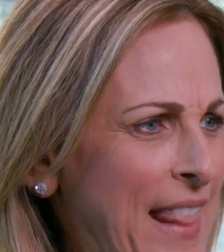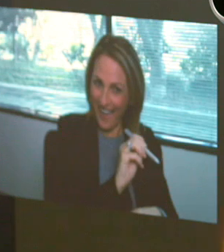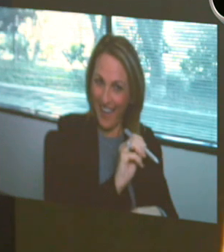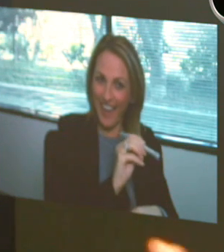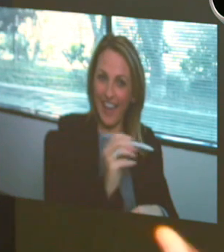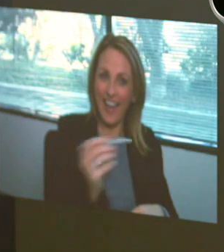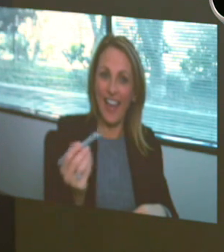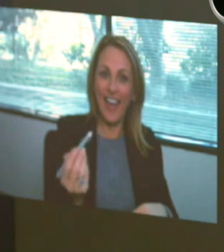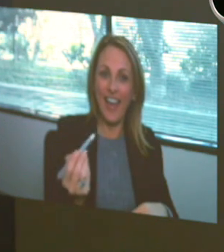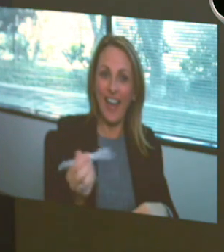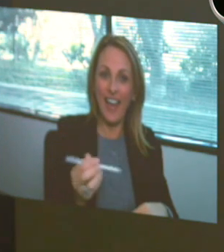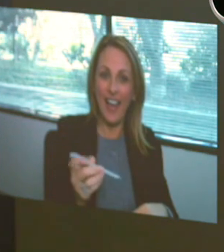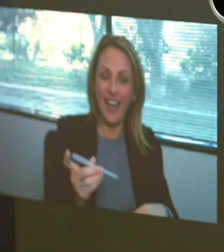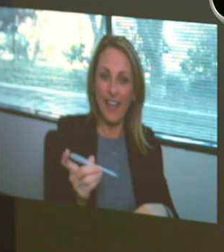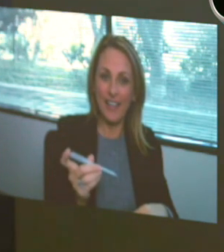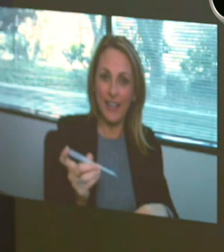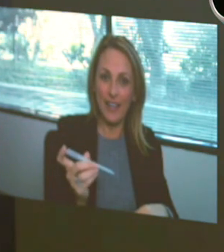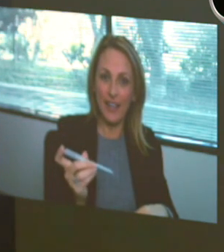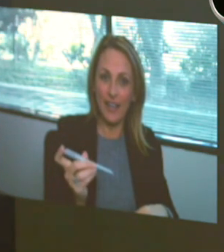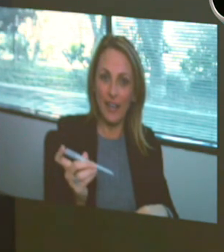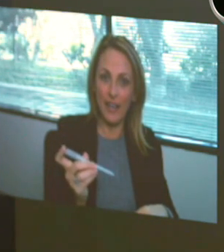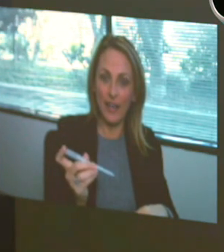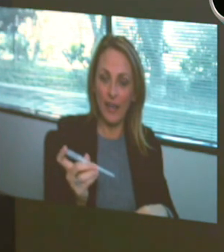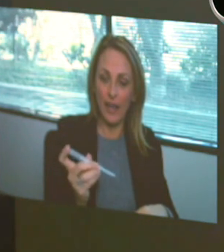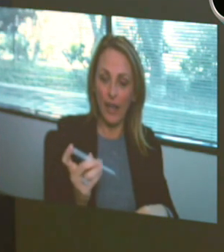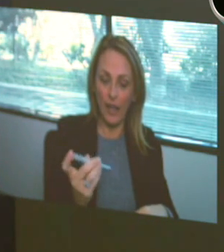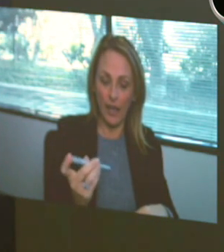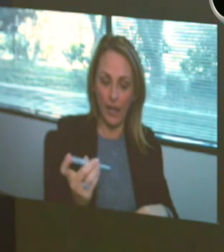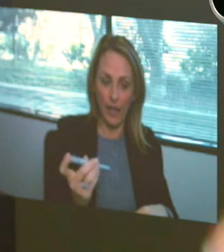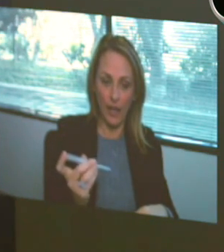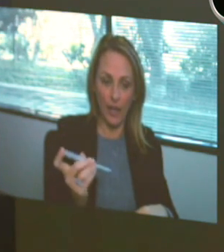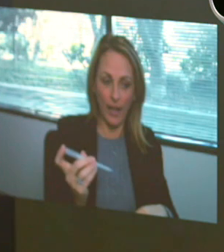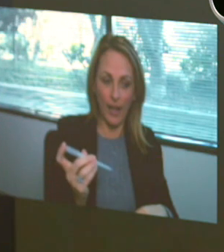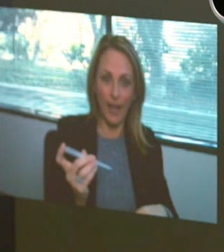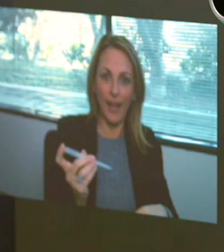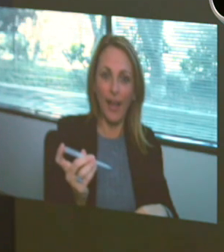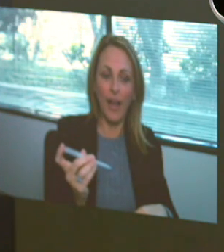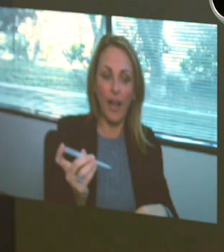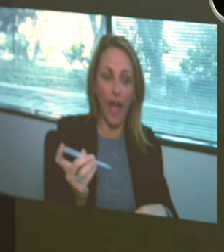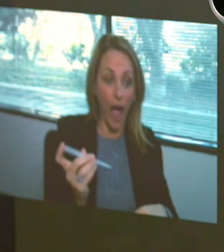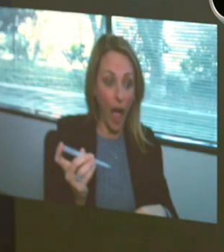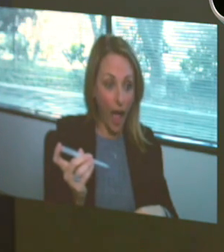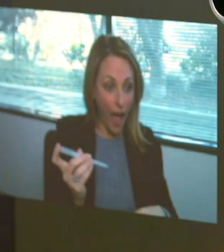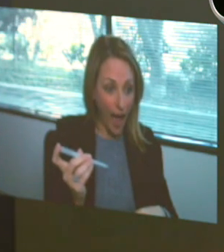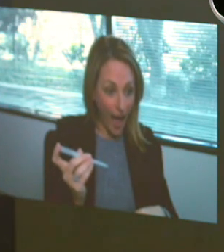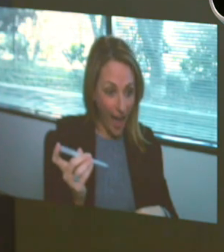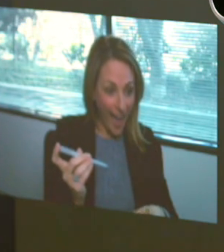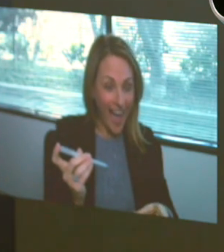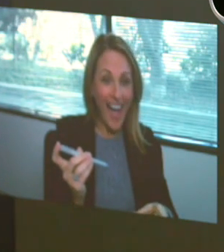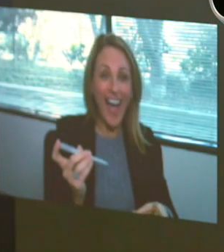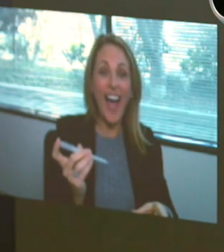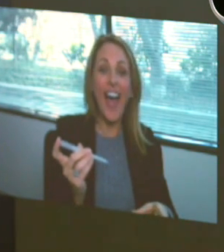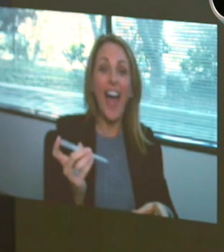pen? Ryan signs, You can set up the click button to open your favorite app. So one click could open your sticky notes. Marlee smiles and signs,